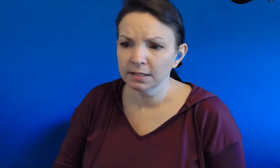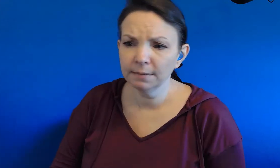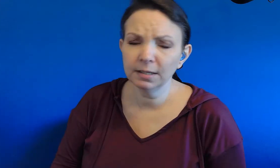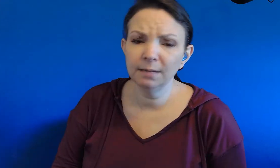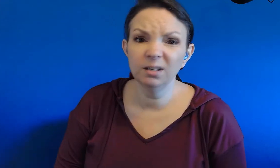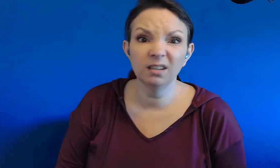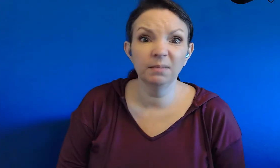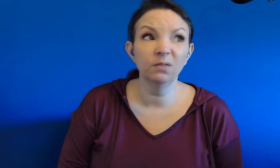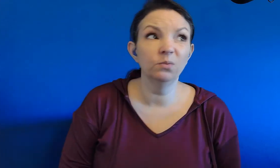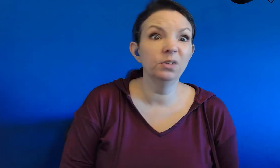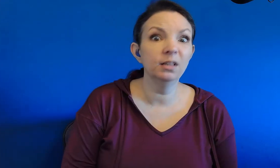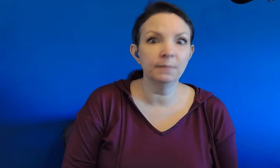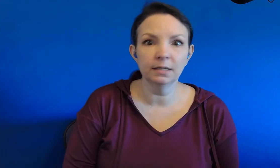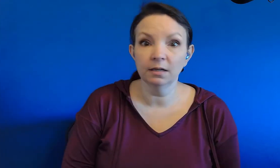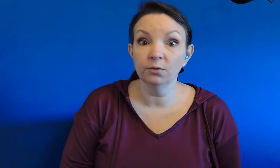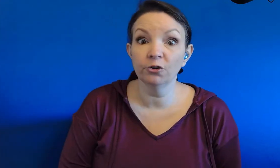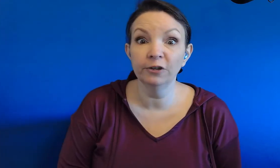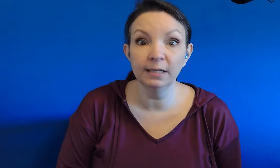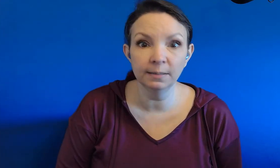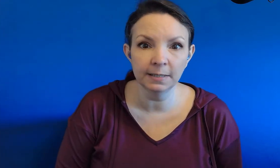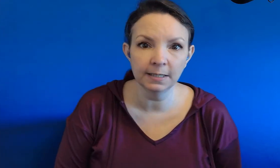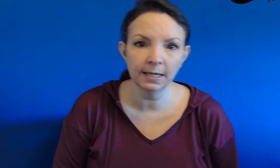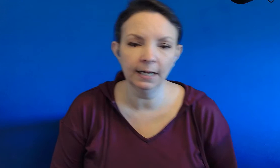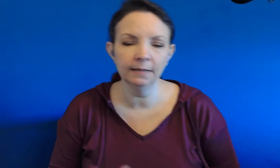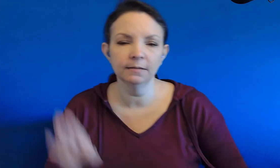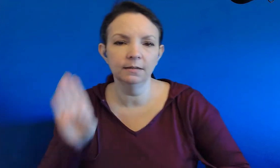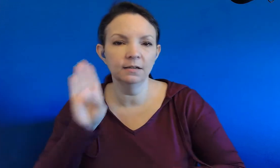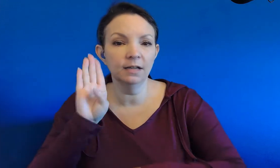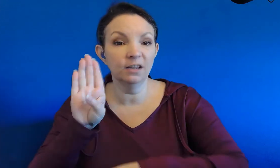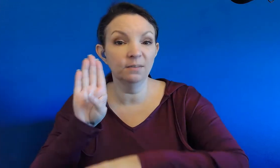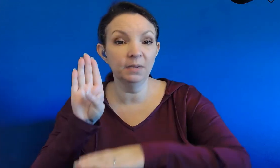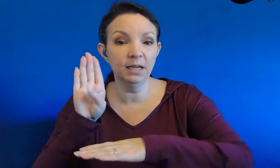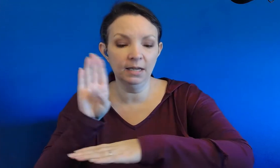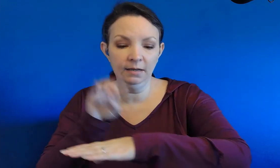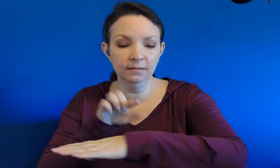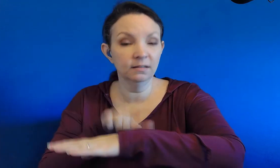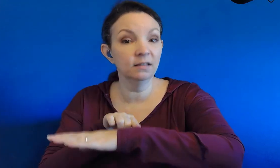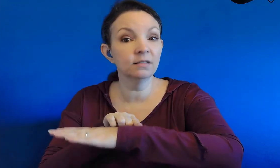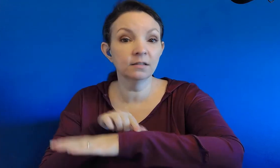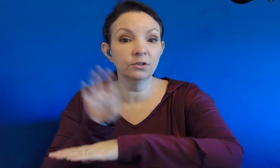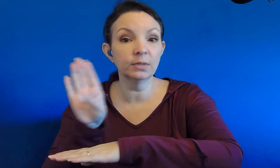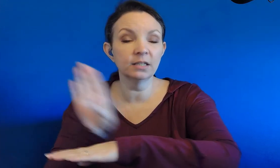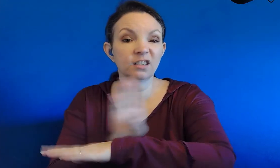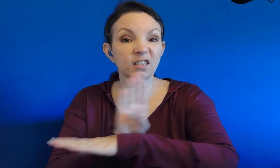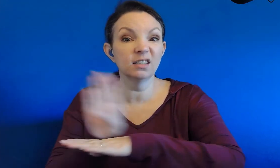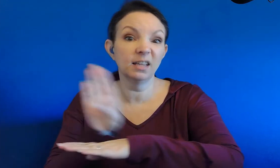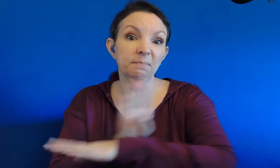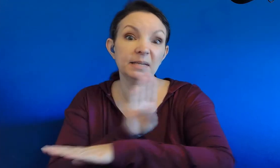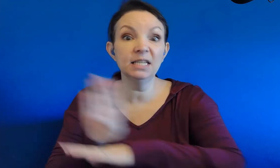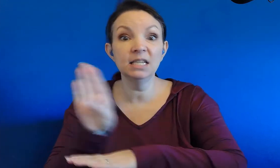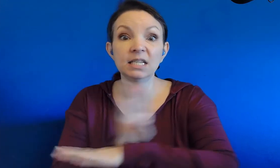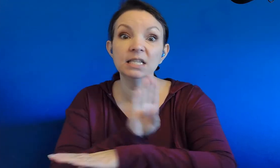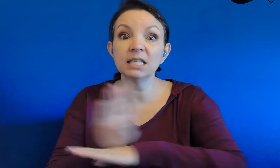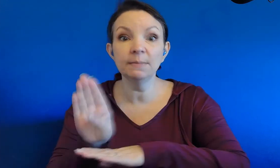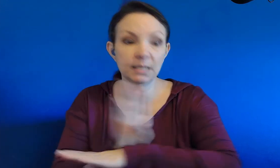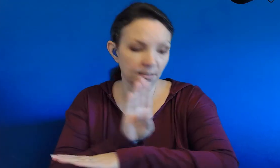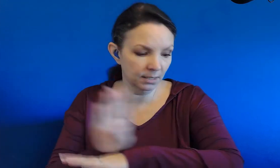Sometimes you can be really busy. You have a crazy busy day. So you take your B and this is US. And you're going to say busy, busy, busy, busy,